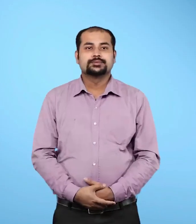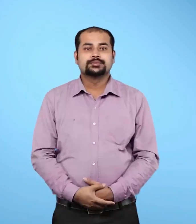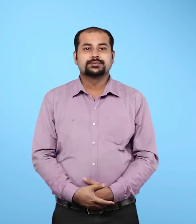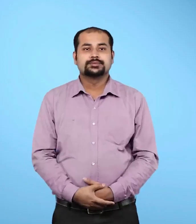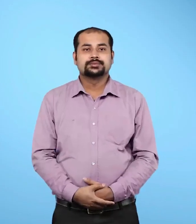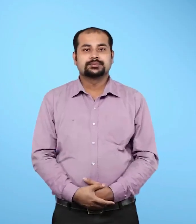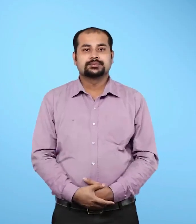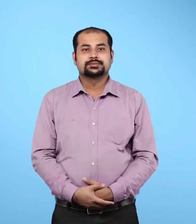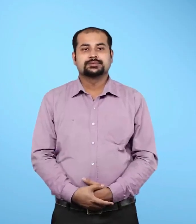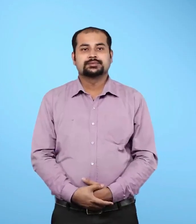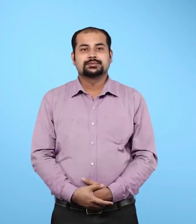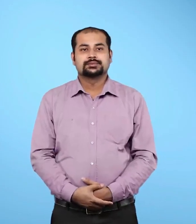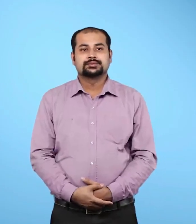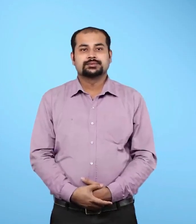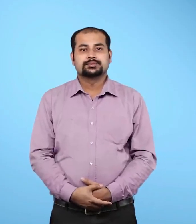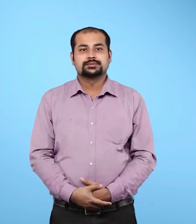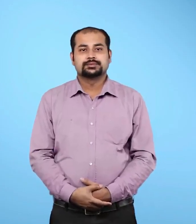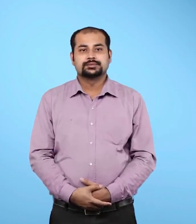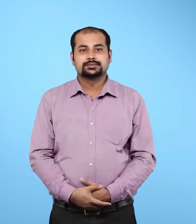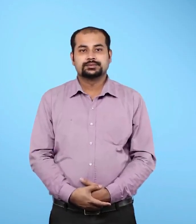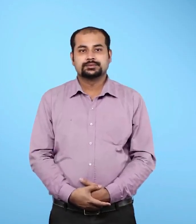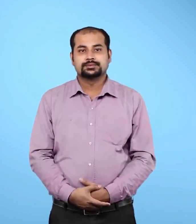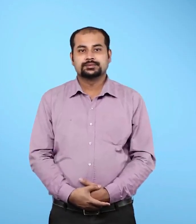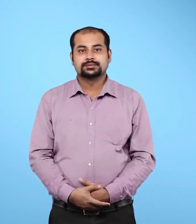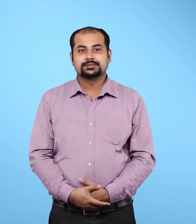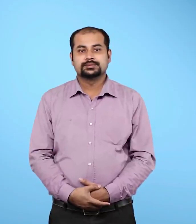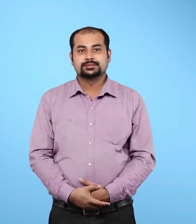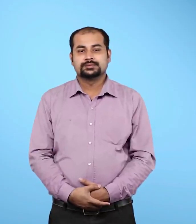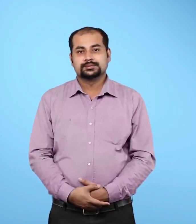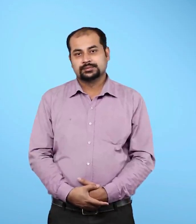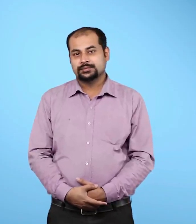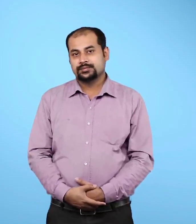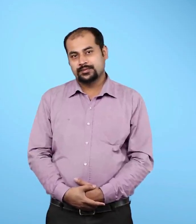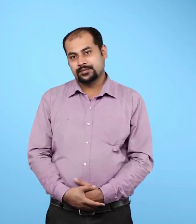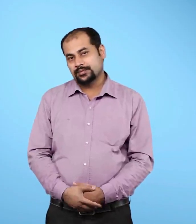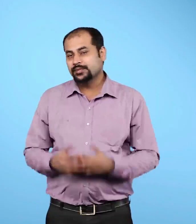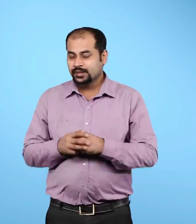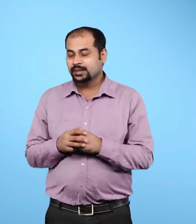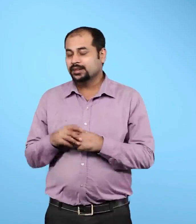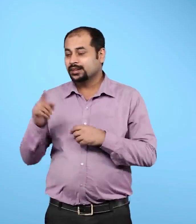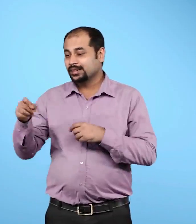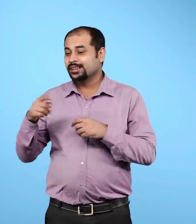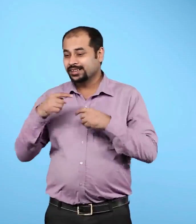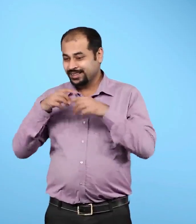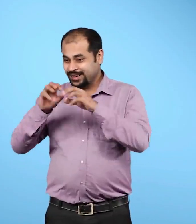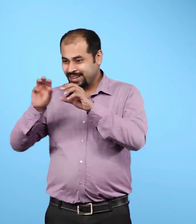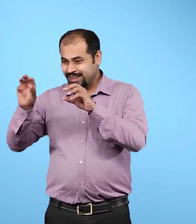In between the 2 cats, 1 necklace of Simar is crossed and its beads are shown as